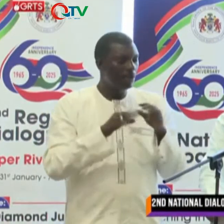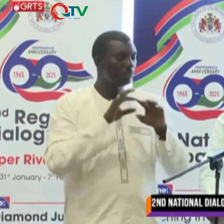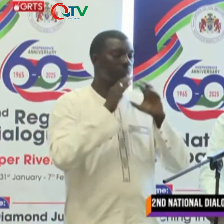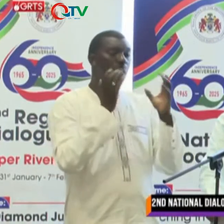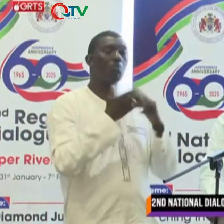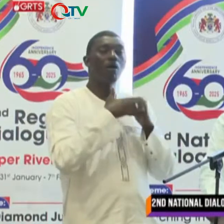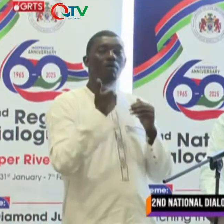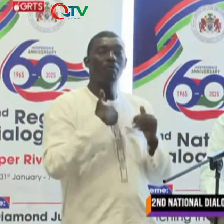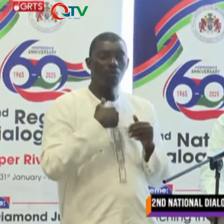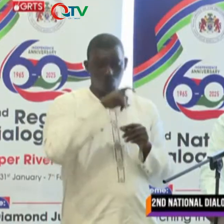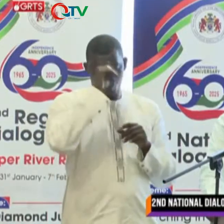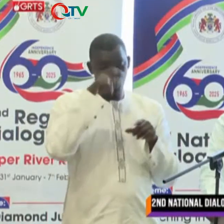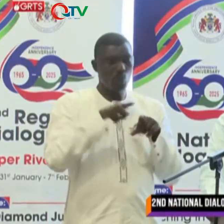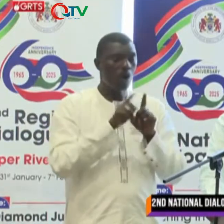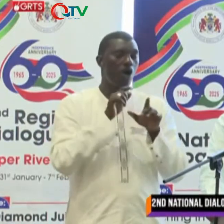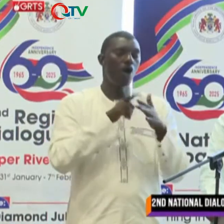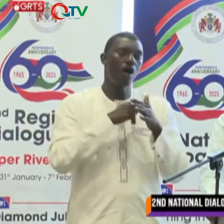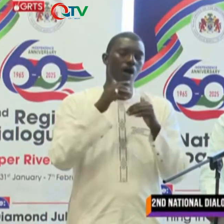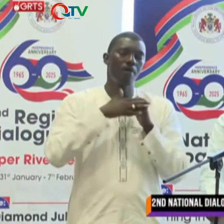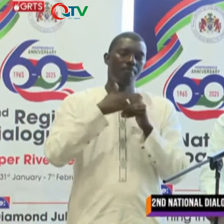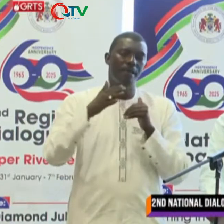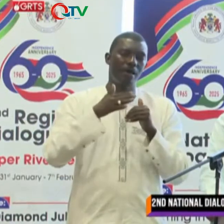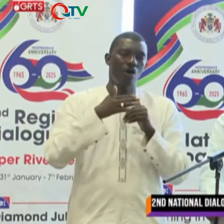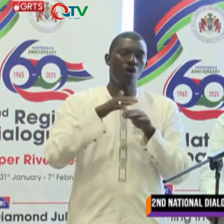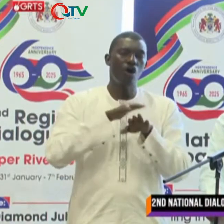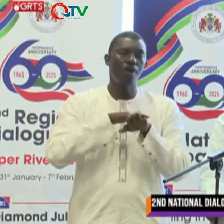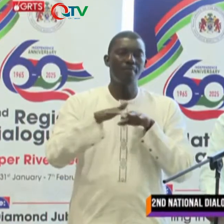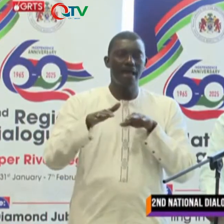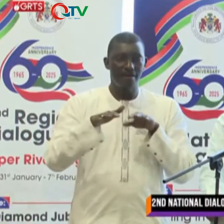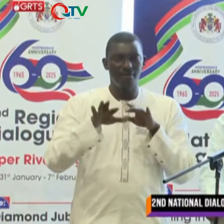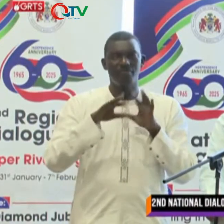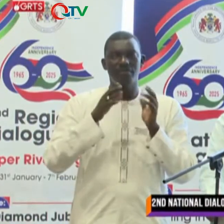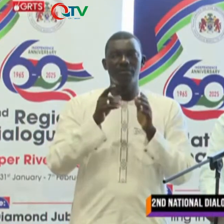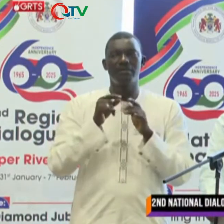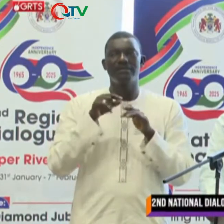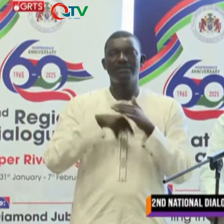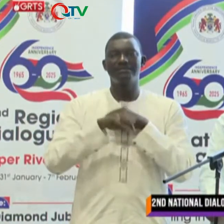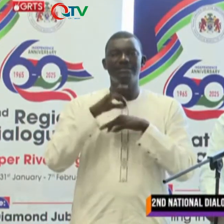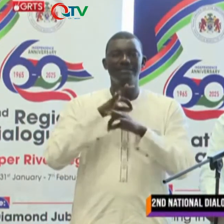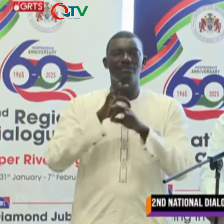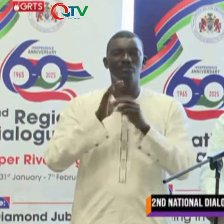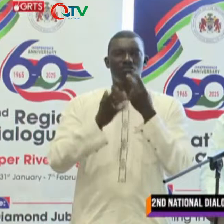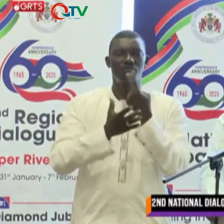with or on behalf of the minority in the interests of both parties.